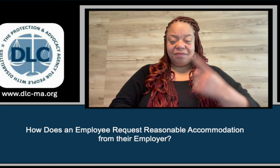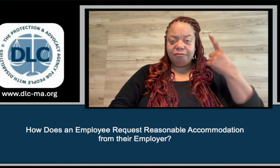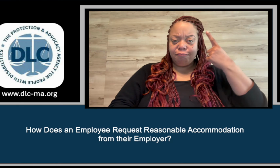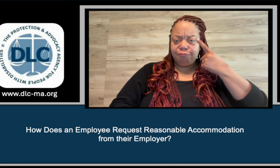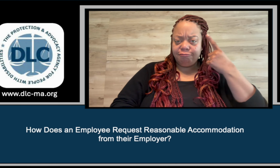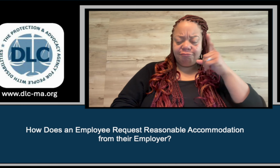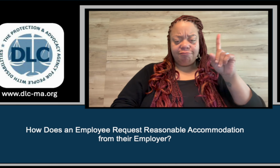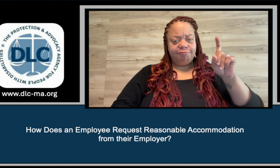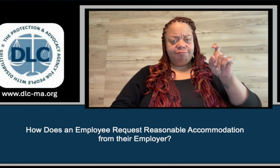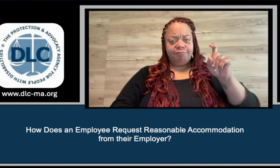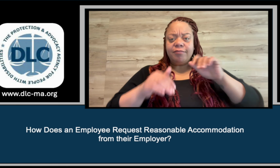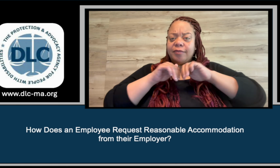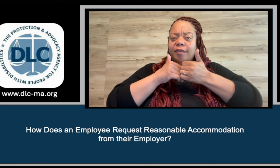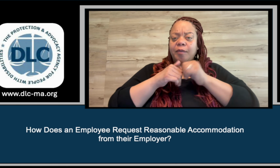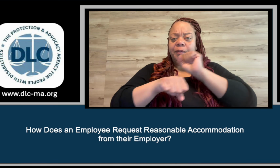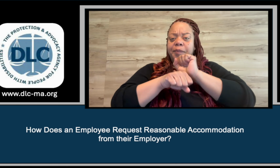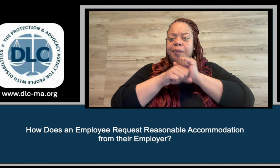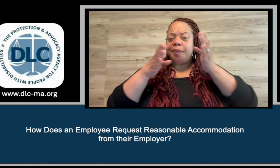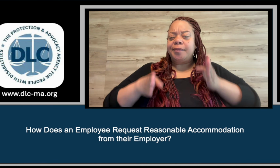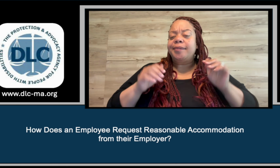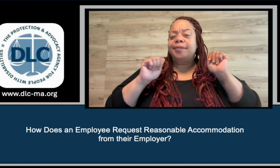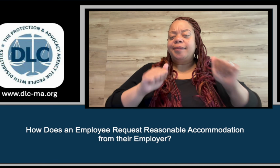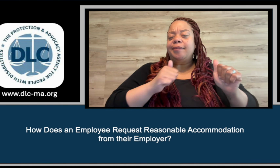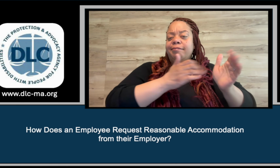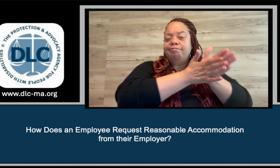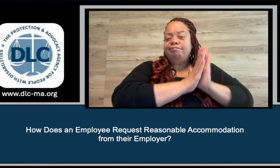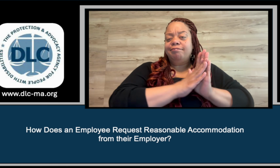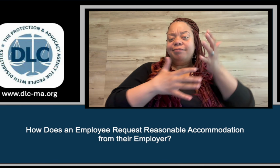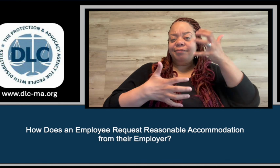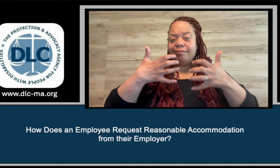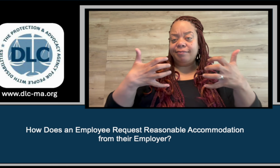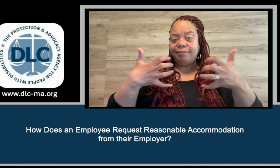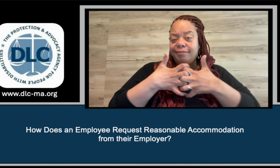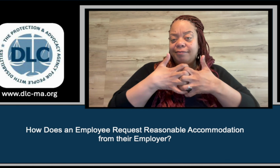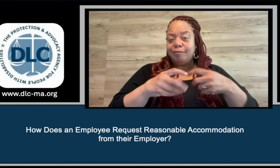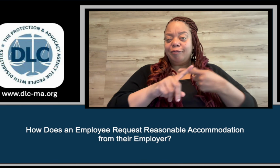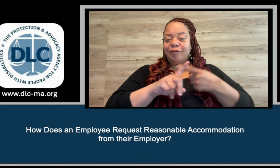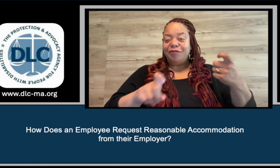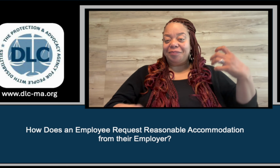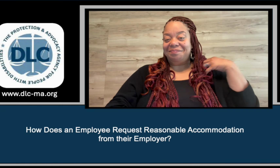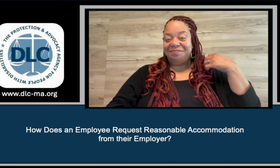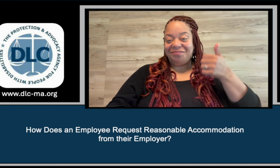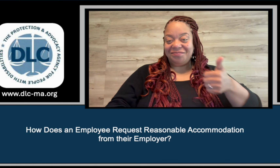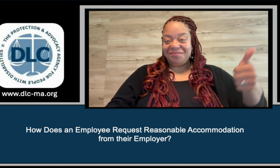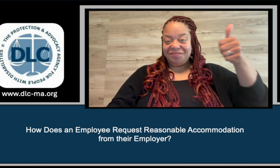How does an employee request a reasonable accommodation from their employer?